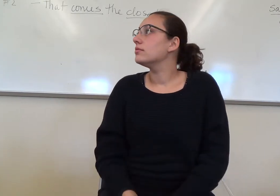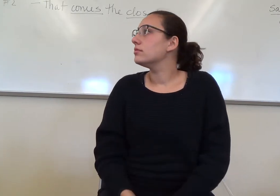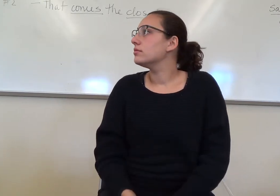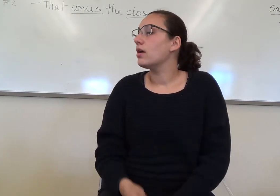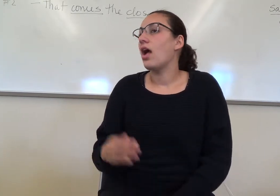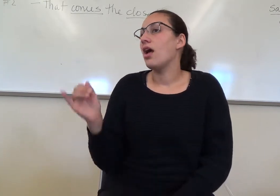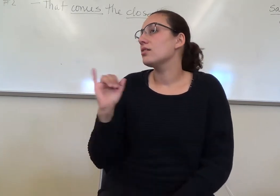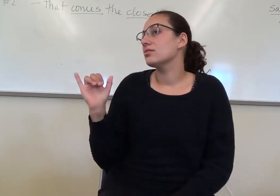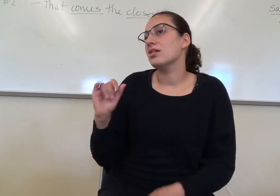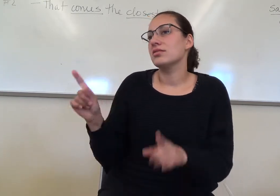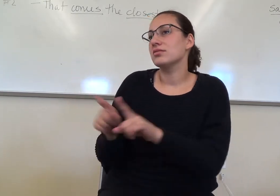That should make it easy.